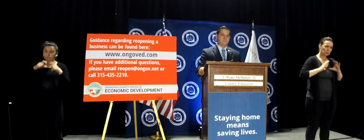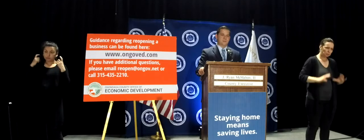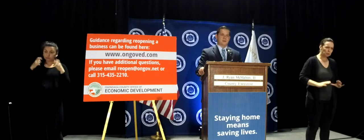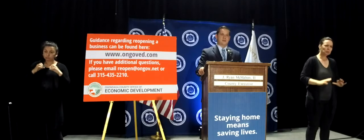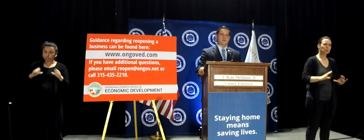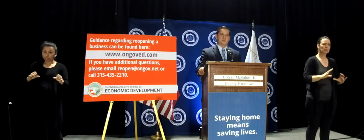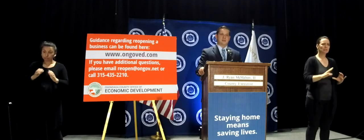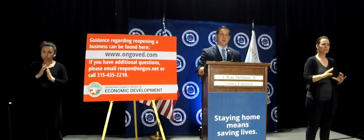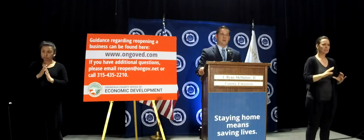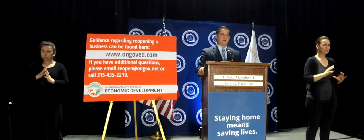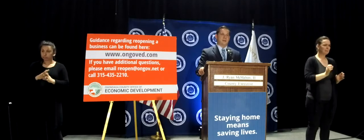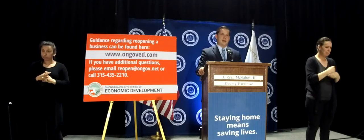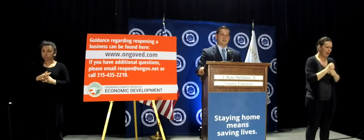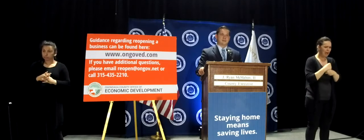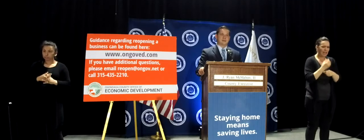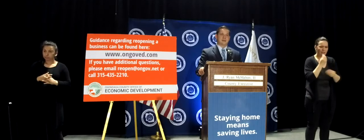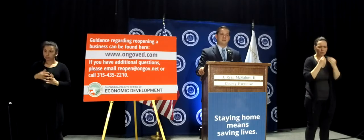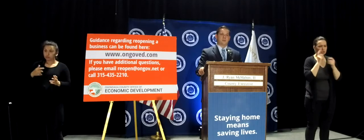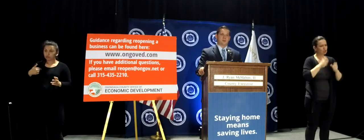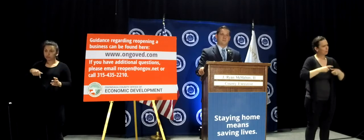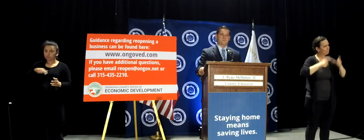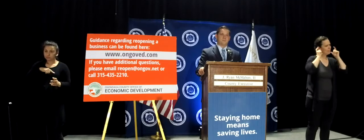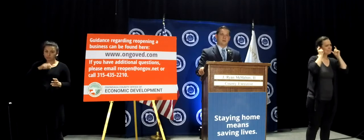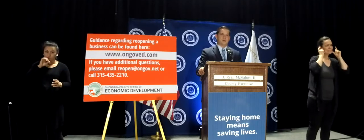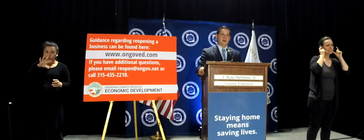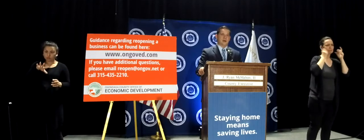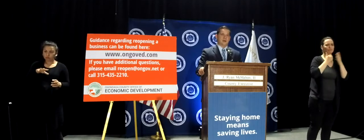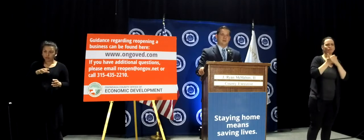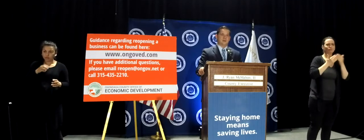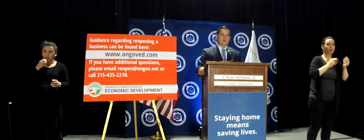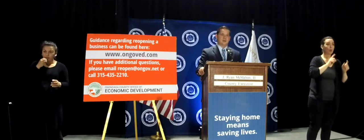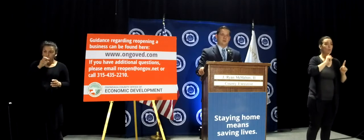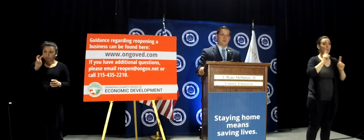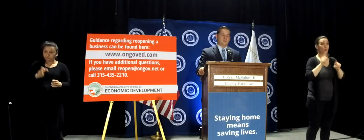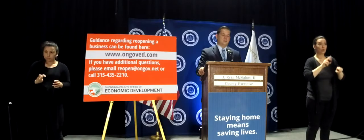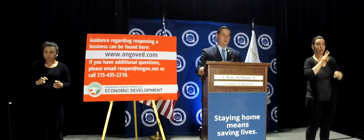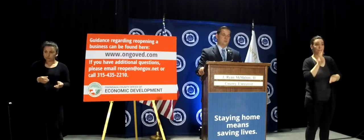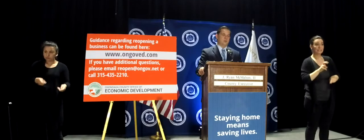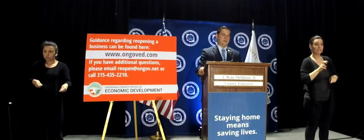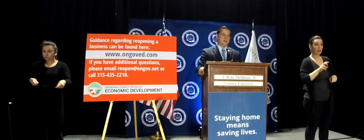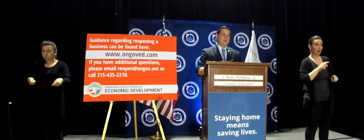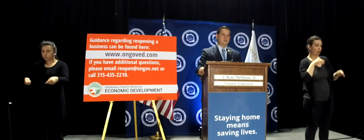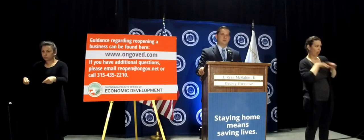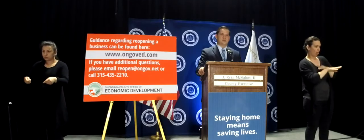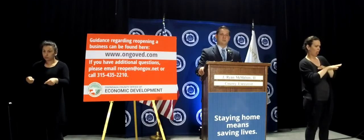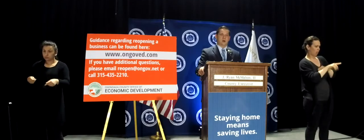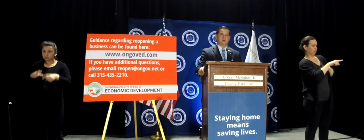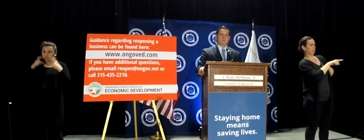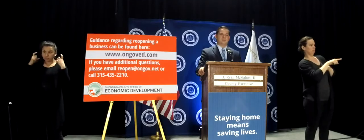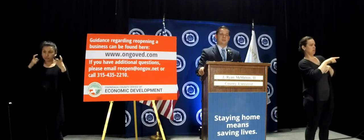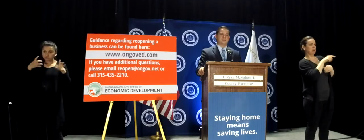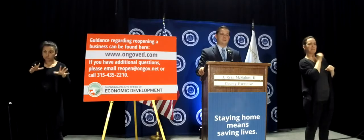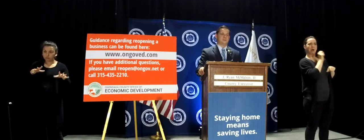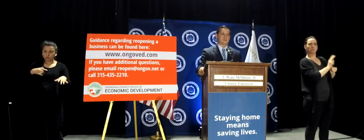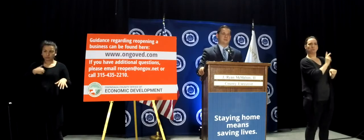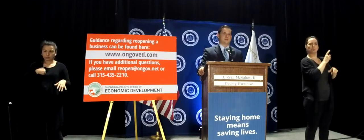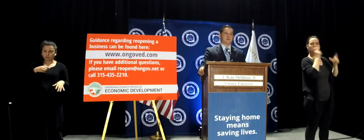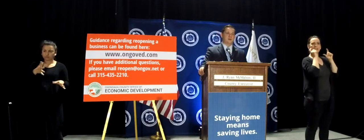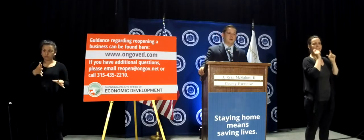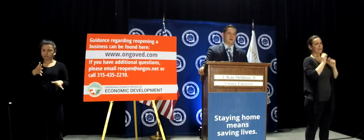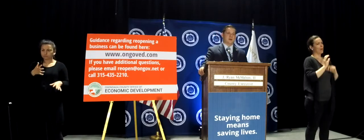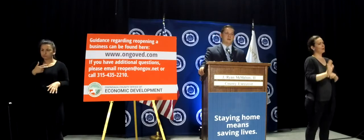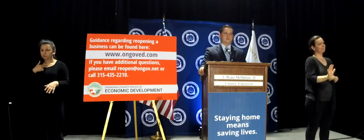pizza and someone's not wearing a mask. They email me, and we need you to be smart. Please,